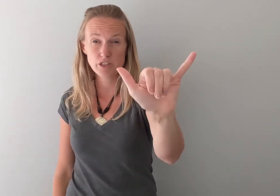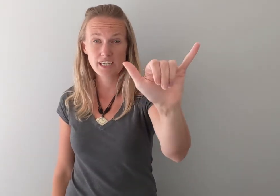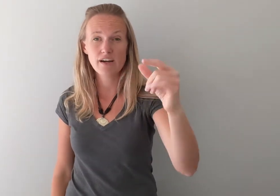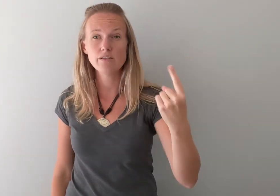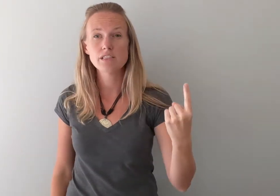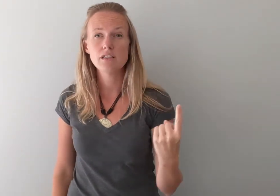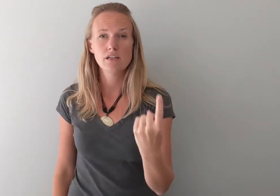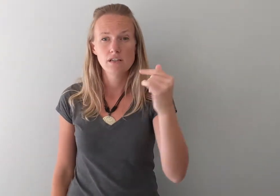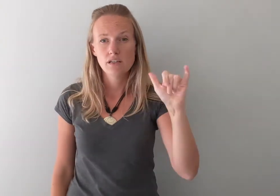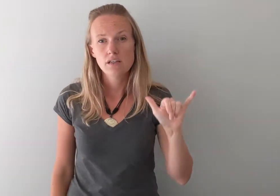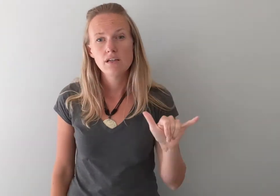pushing out.